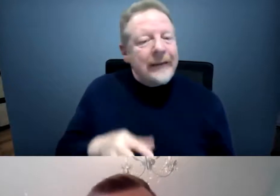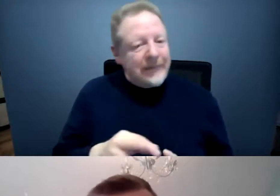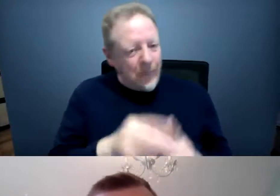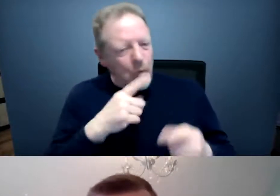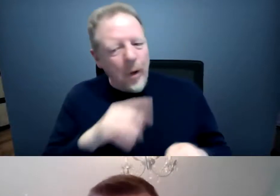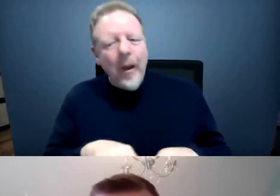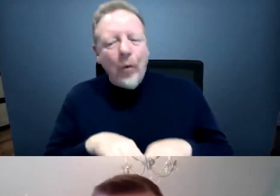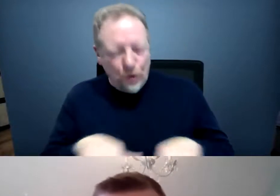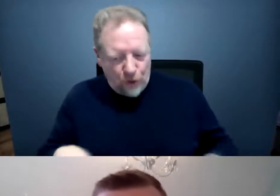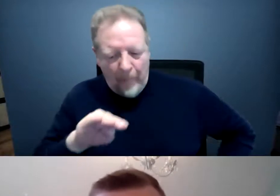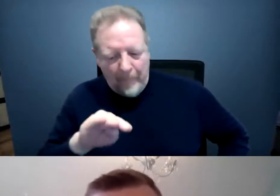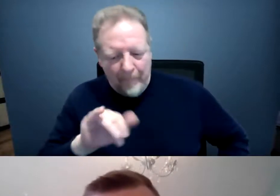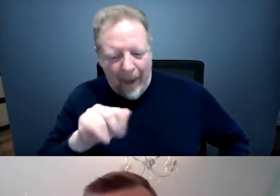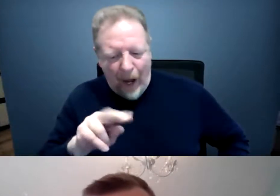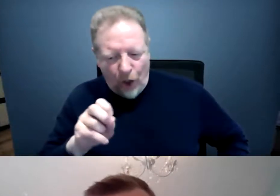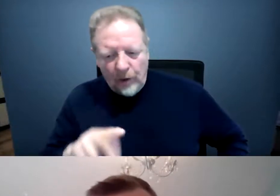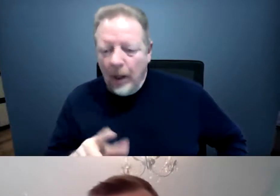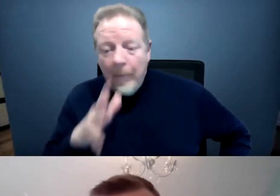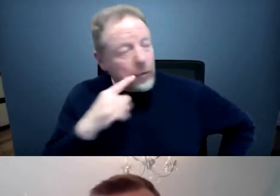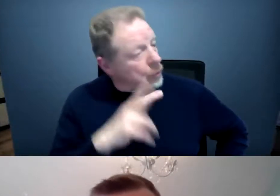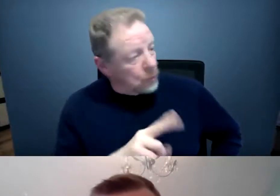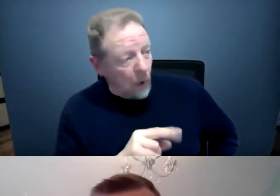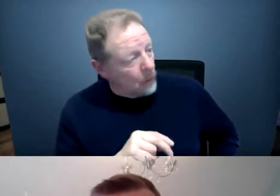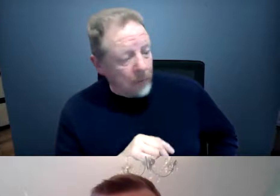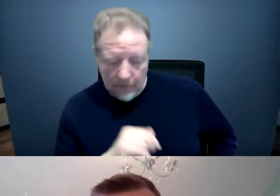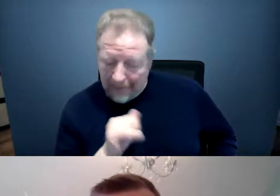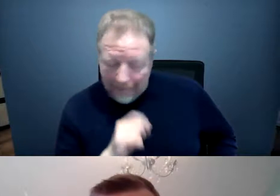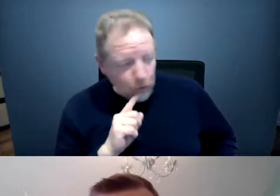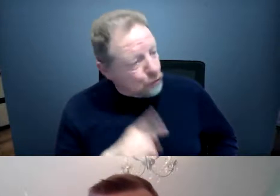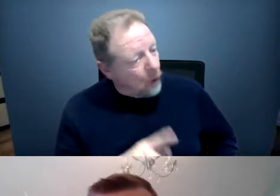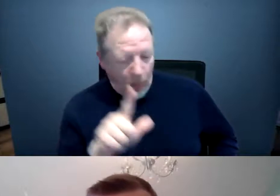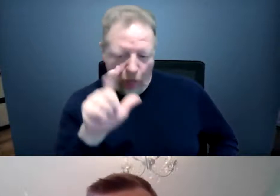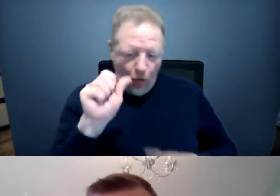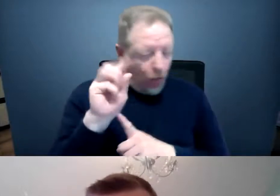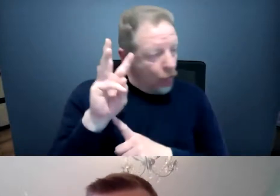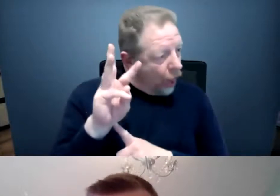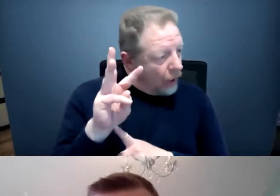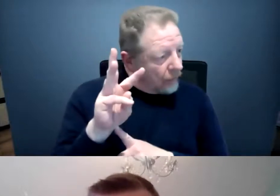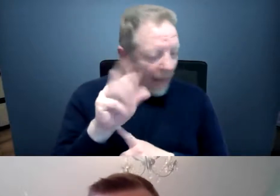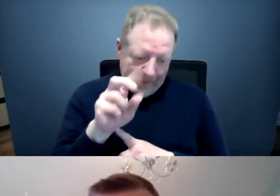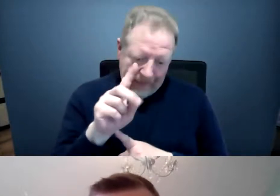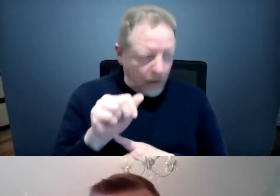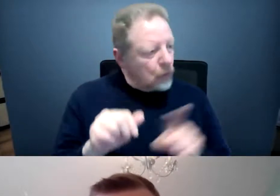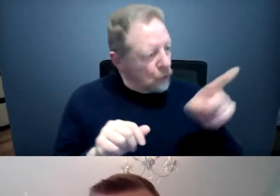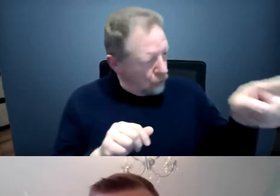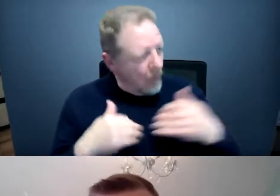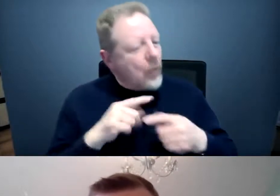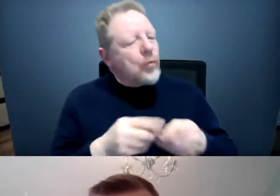Especially. Right. And the parent says, "No, that's not true. It's the law. It's your responsibility." "Oh, no, you take care of that."